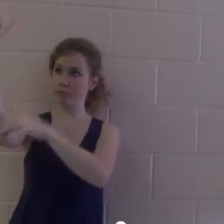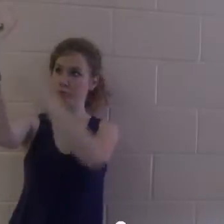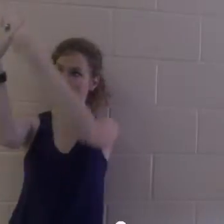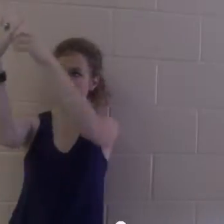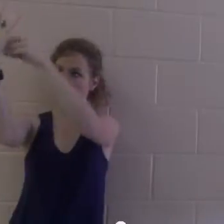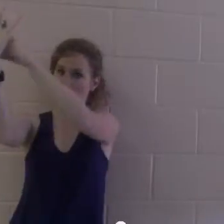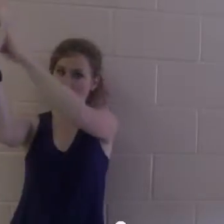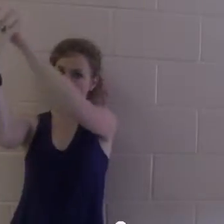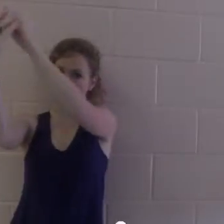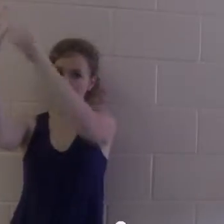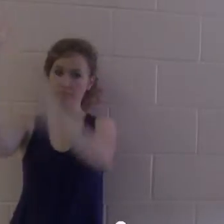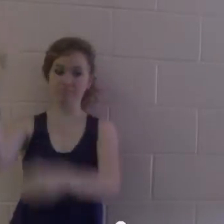with figs on them.